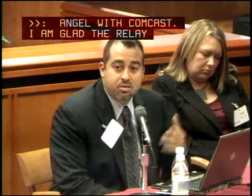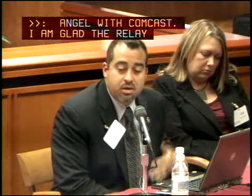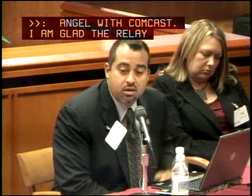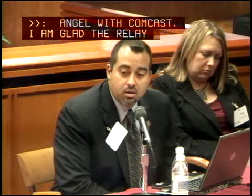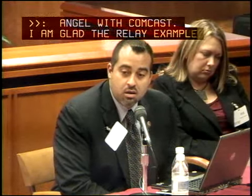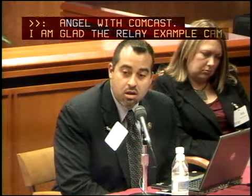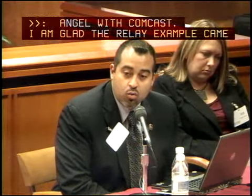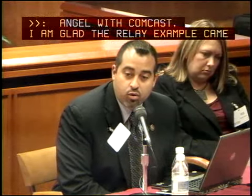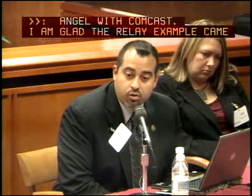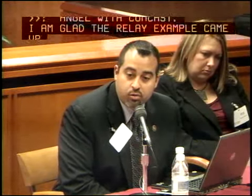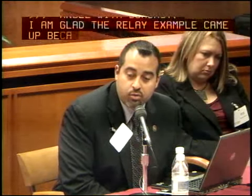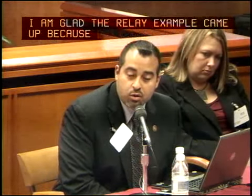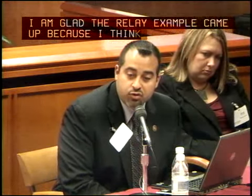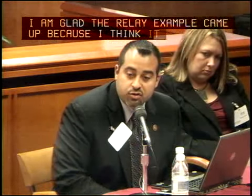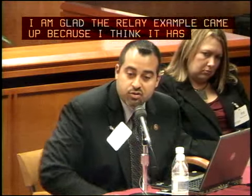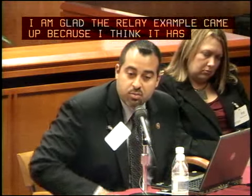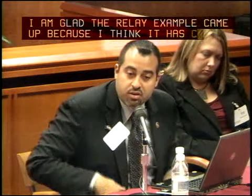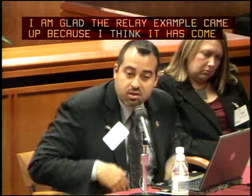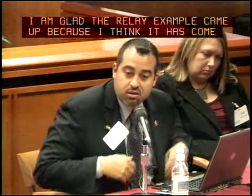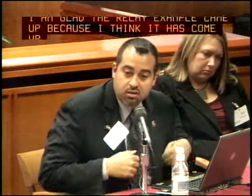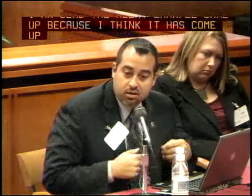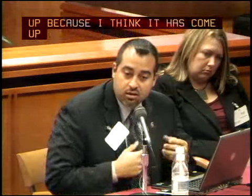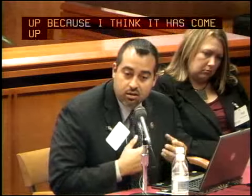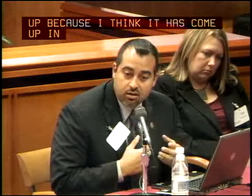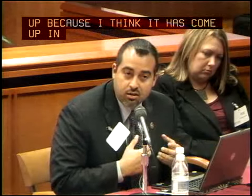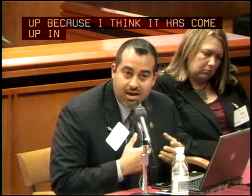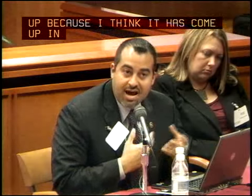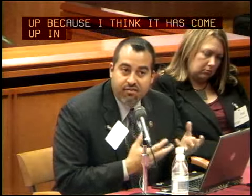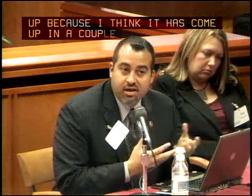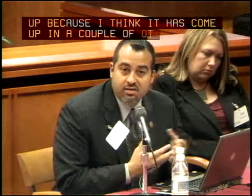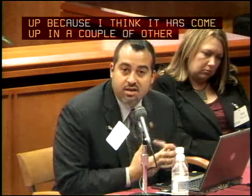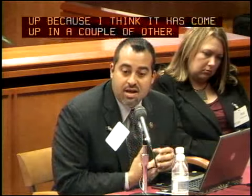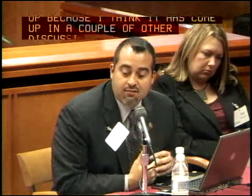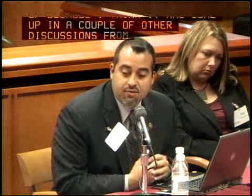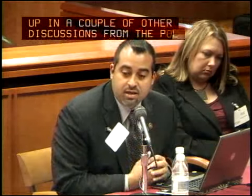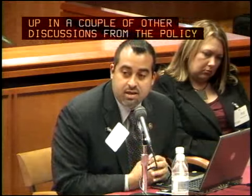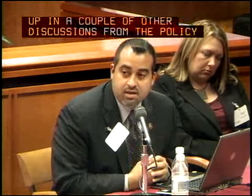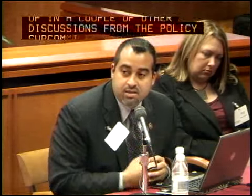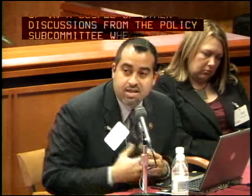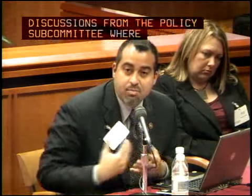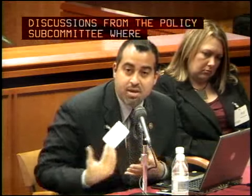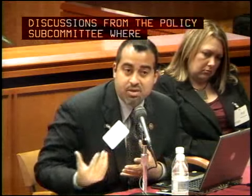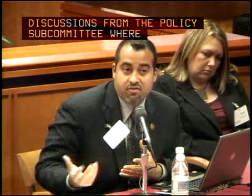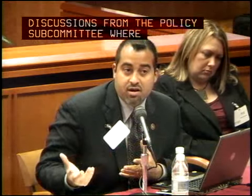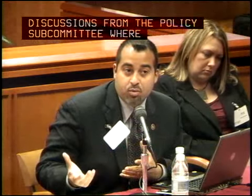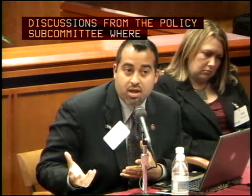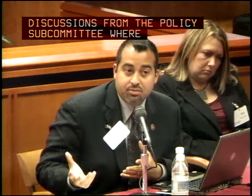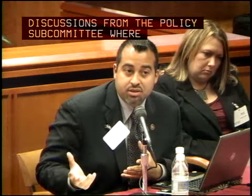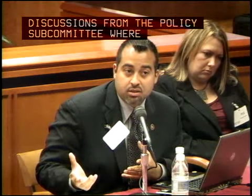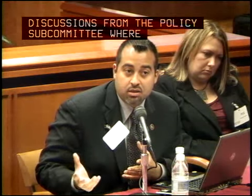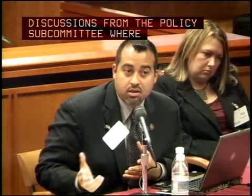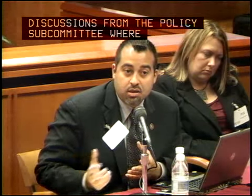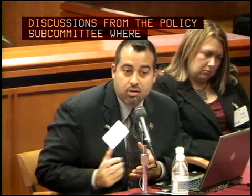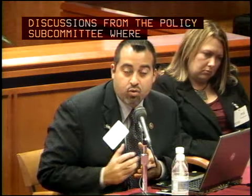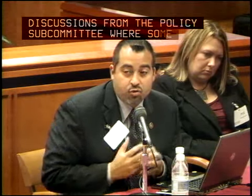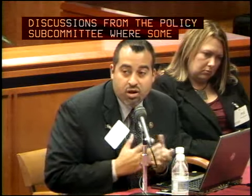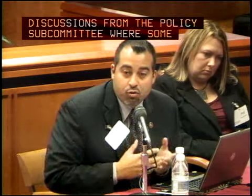subcommittee, where some of the advocates have indicated that that might be a viable option, whether interim